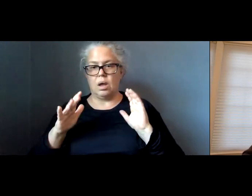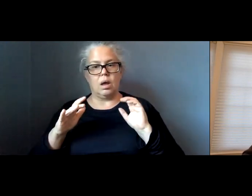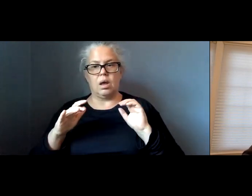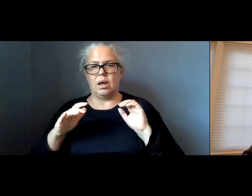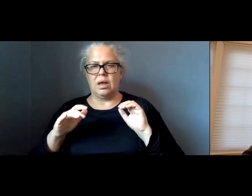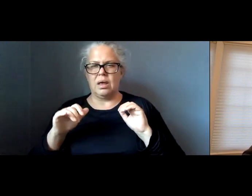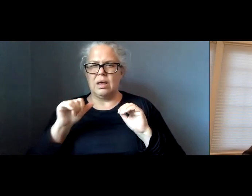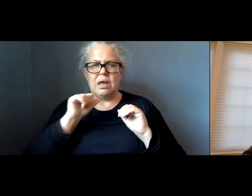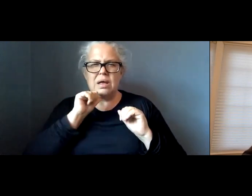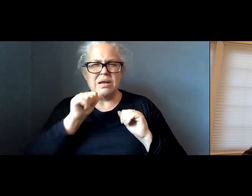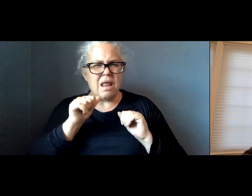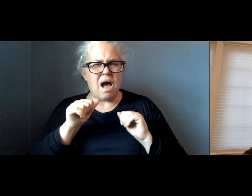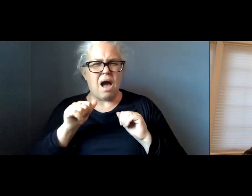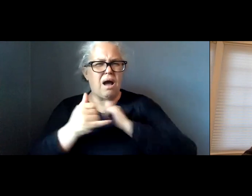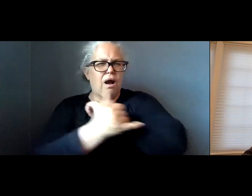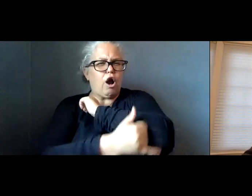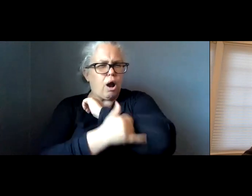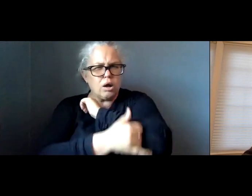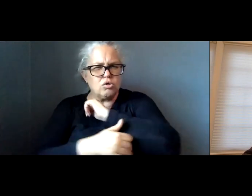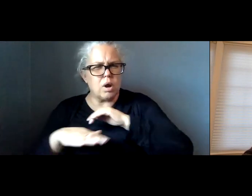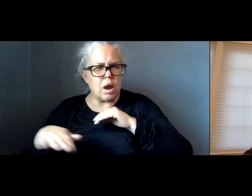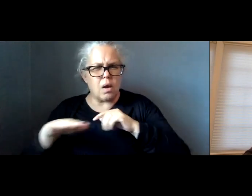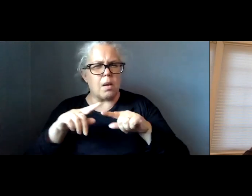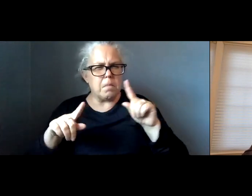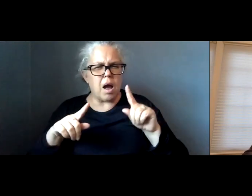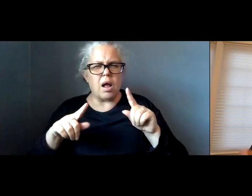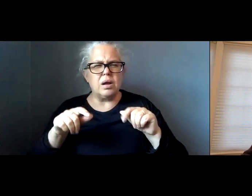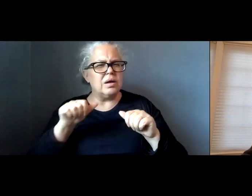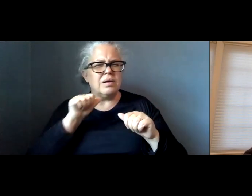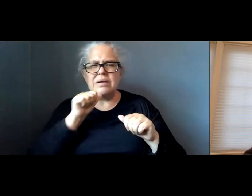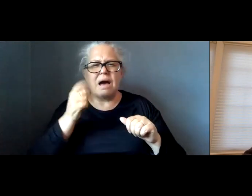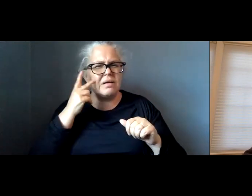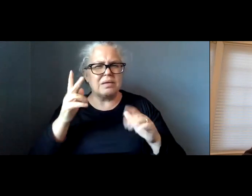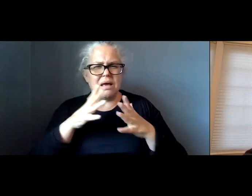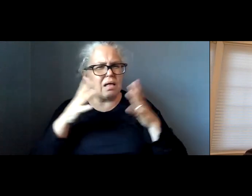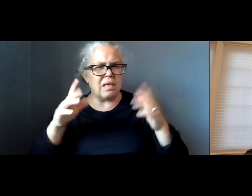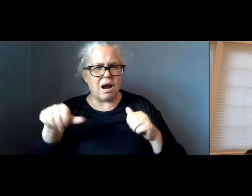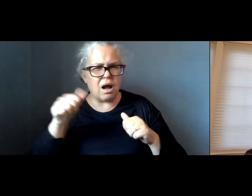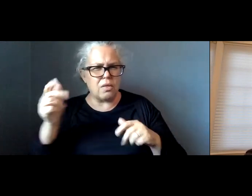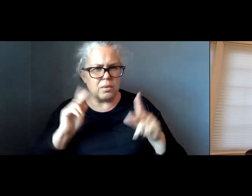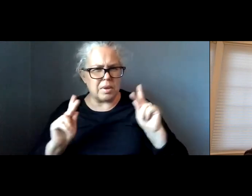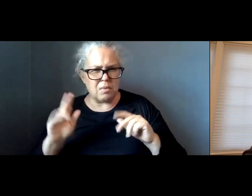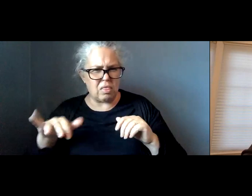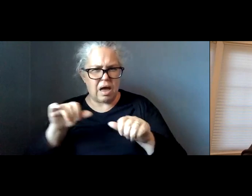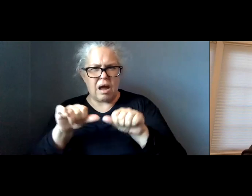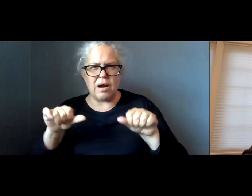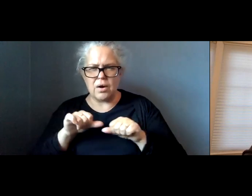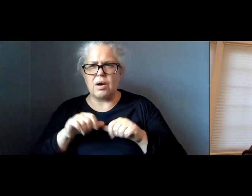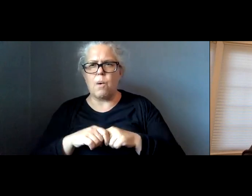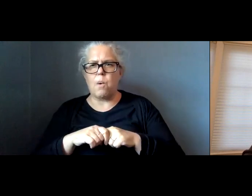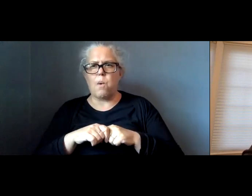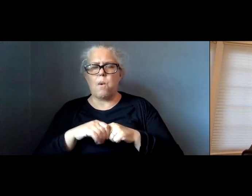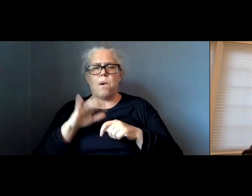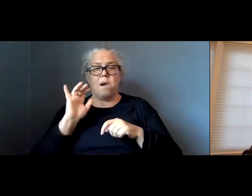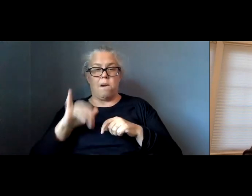not terribly remote, but we hardly ever saw any other people, at least Barbara and I never saw other people up in this area. But this